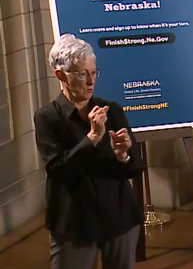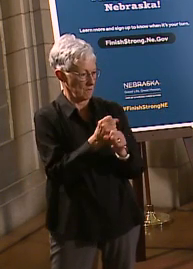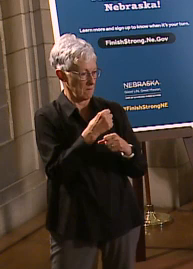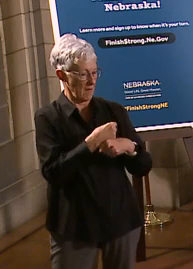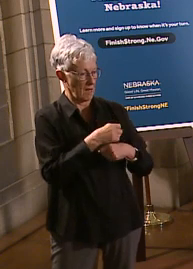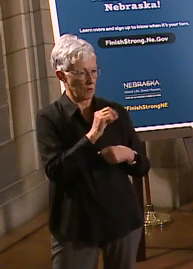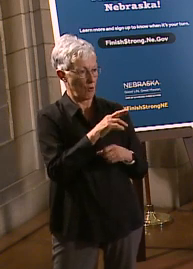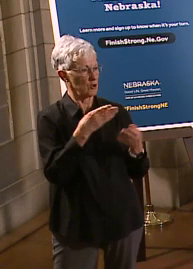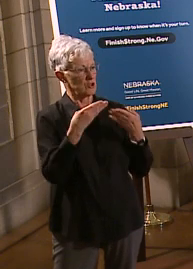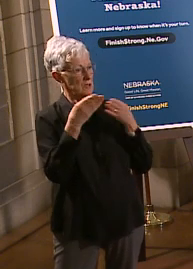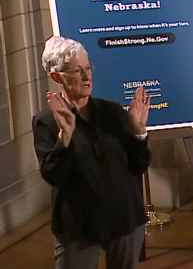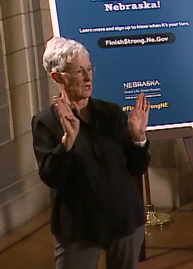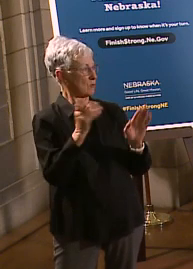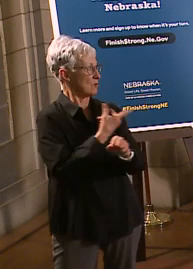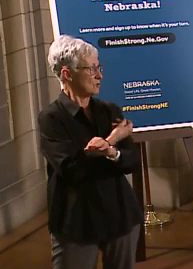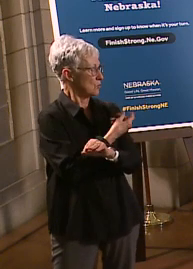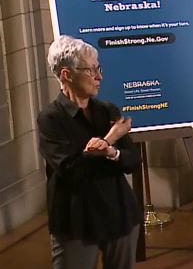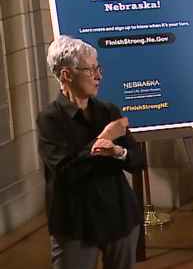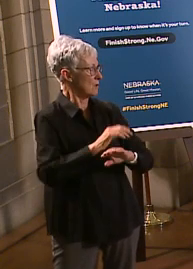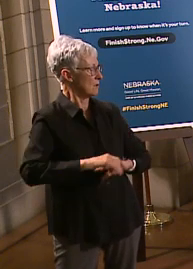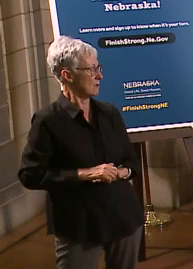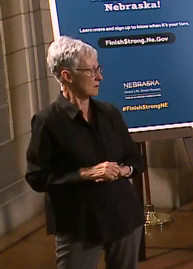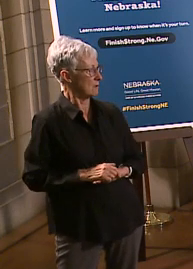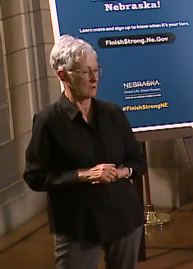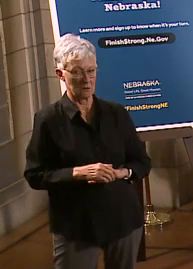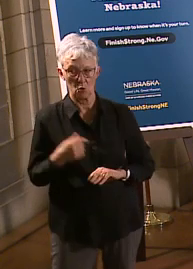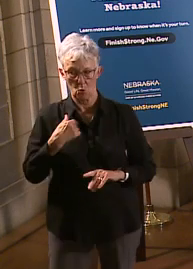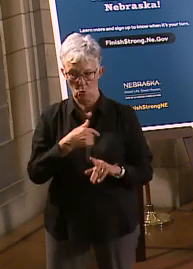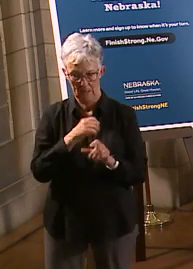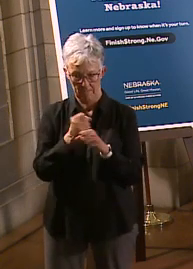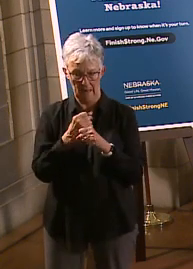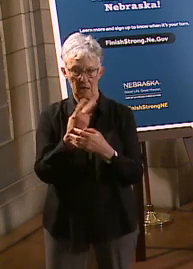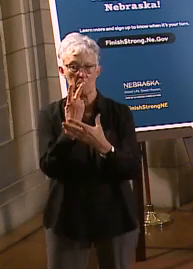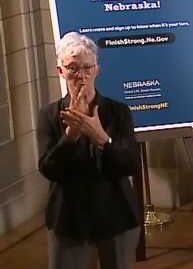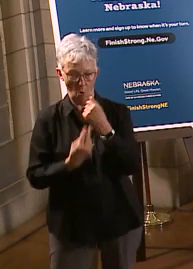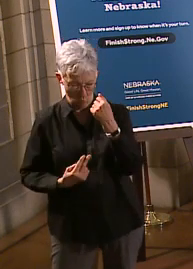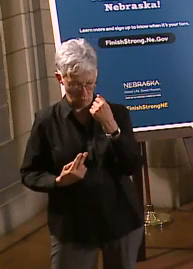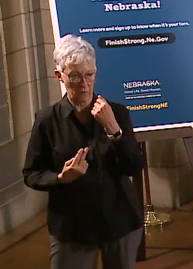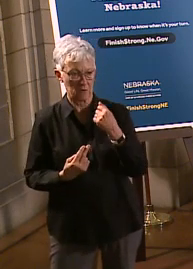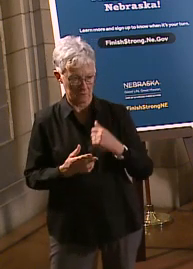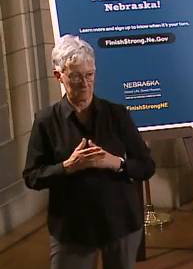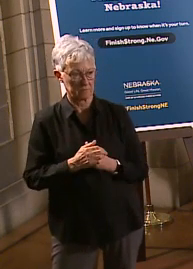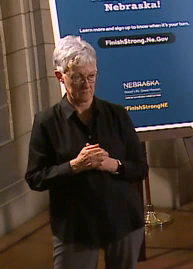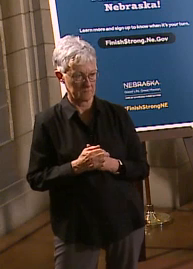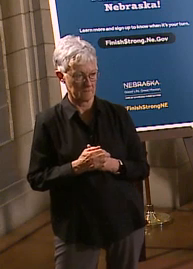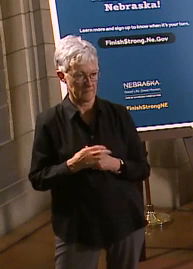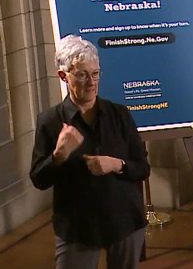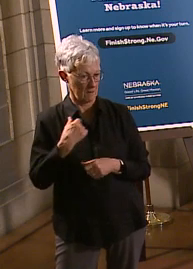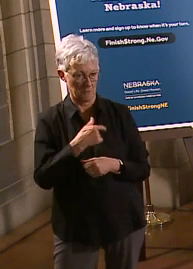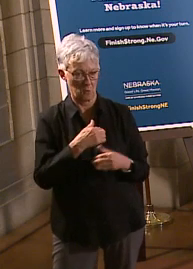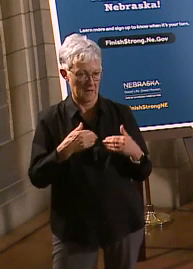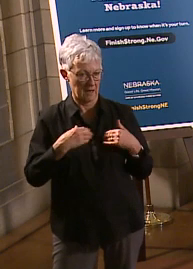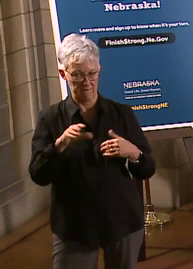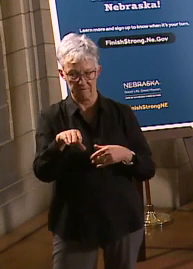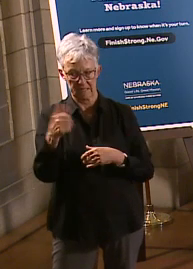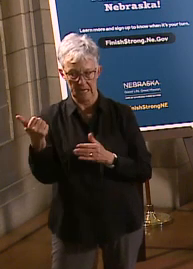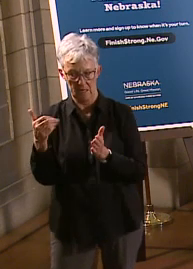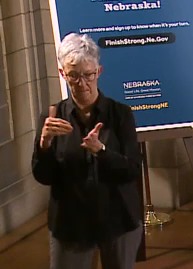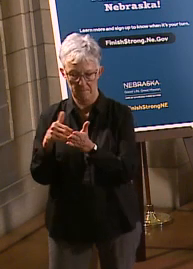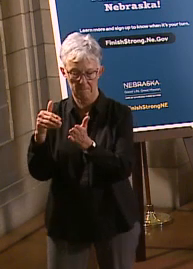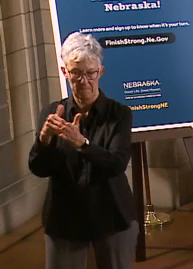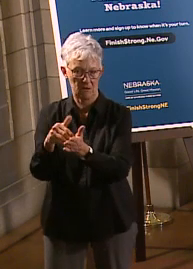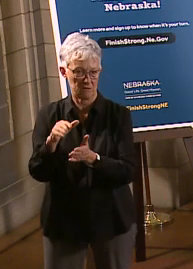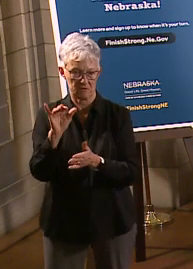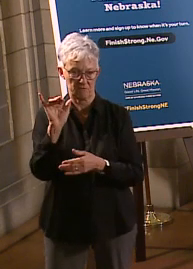syringe in general? Well, we do make both, and we are supplying tens of millions of those low-dose